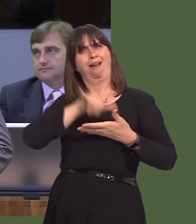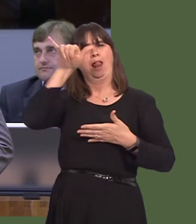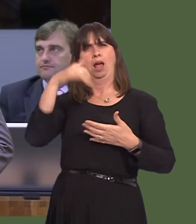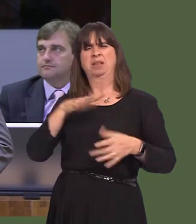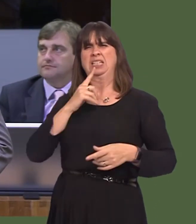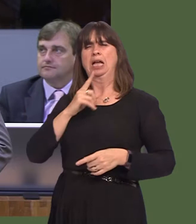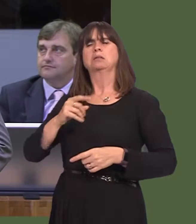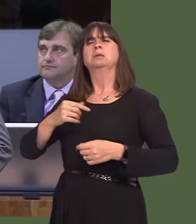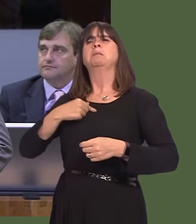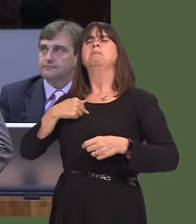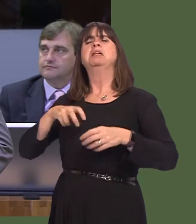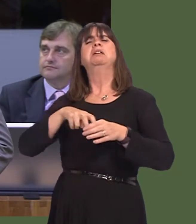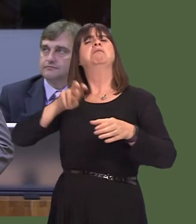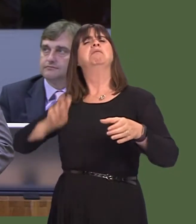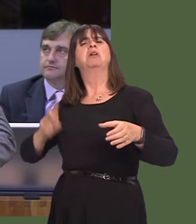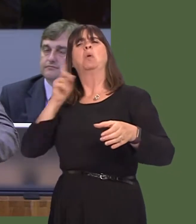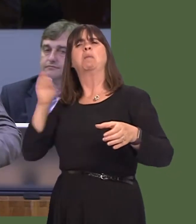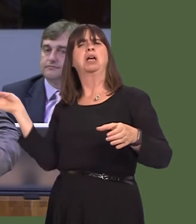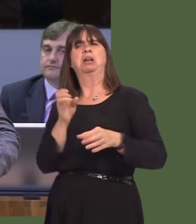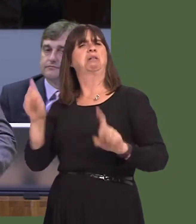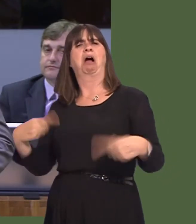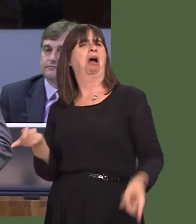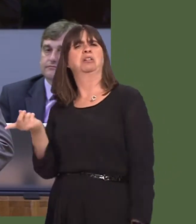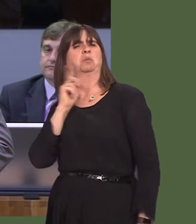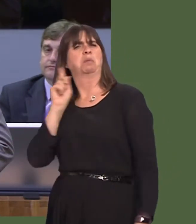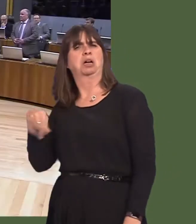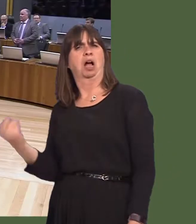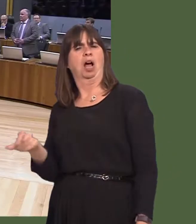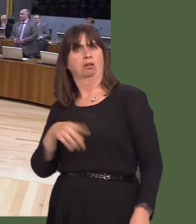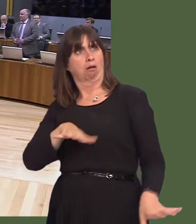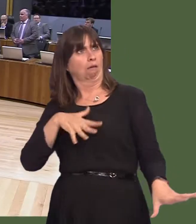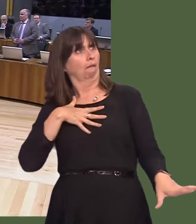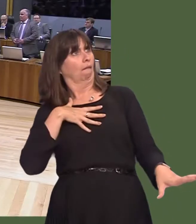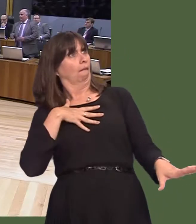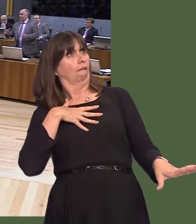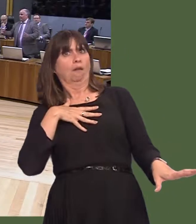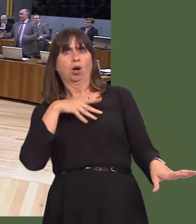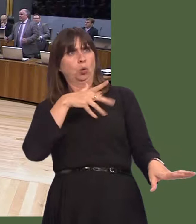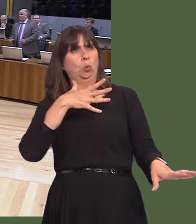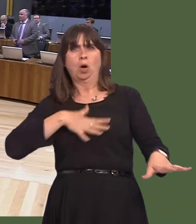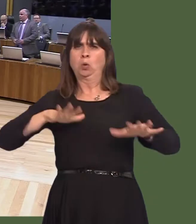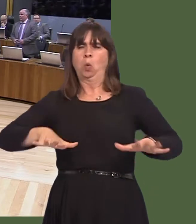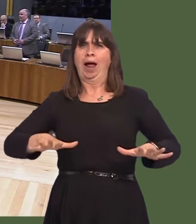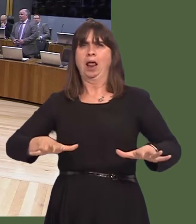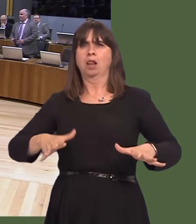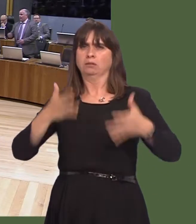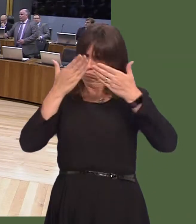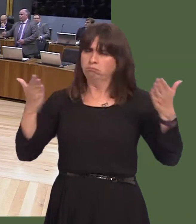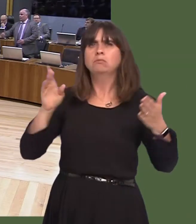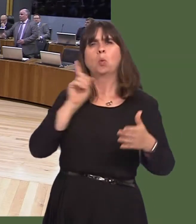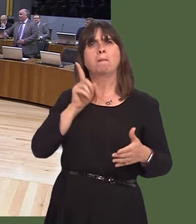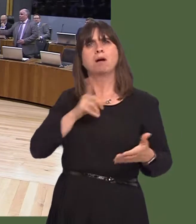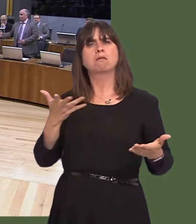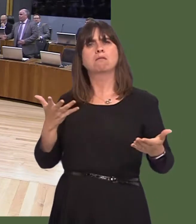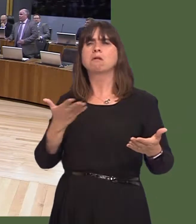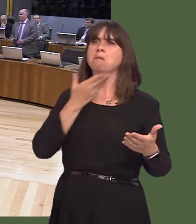Minister, have rightly identified that you, as a government, and I'm sure everyone in this chamber, want Wales to be the most feminine-friendly country and allow